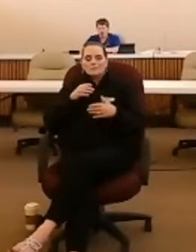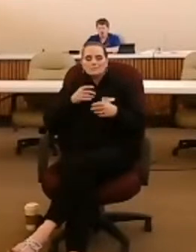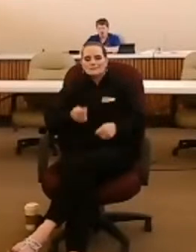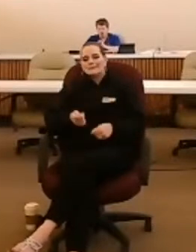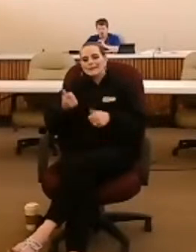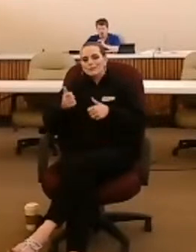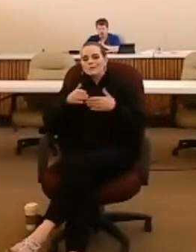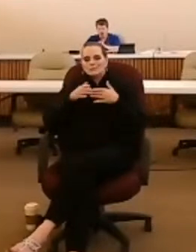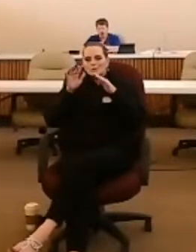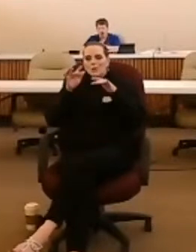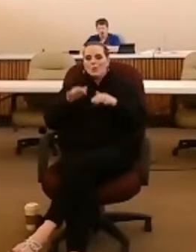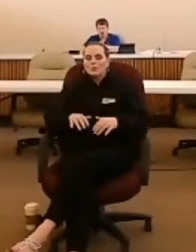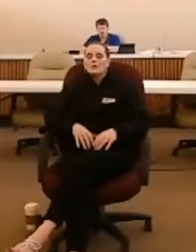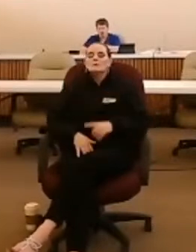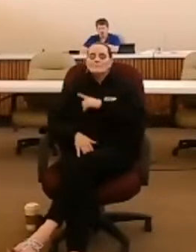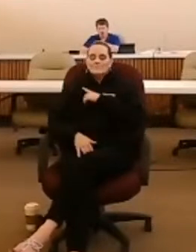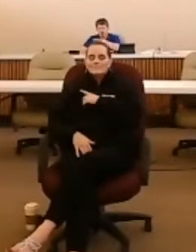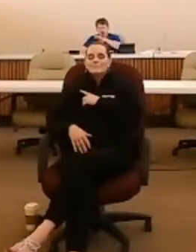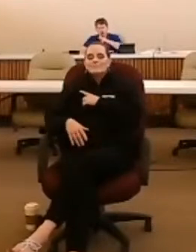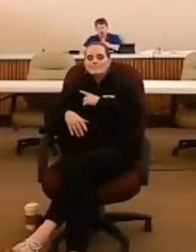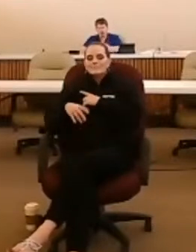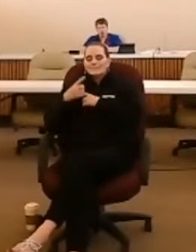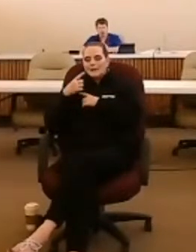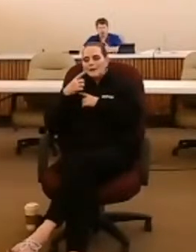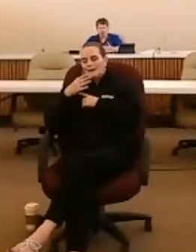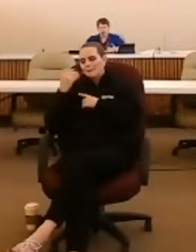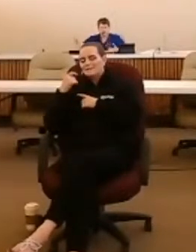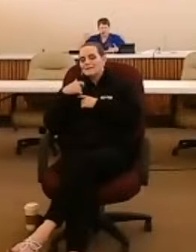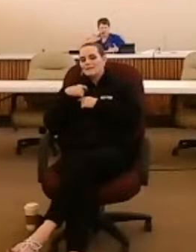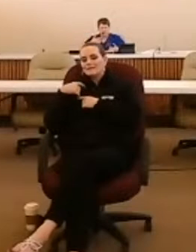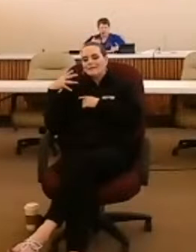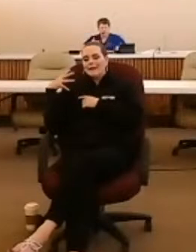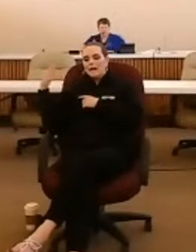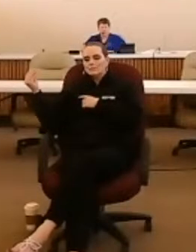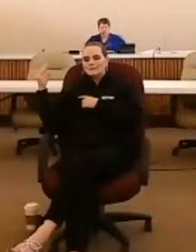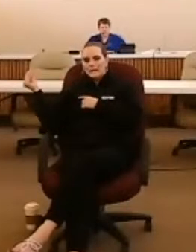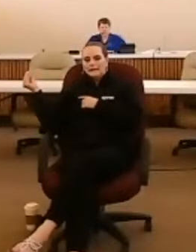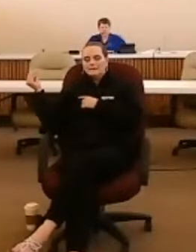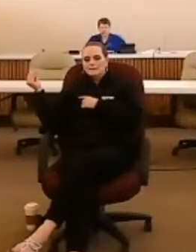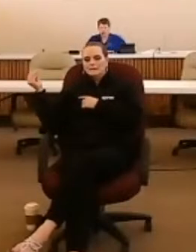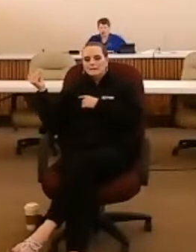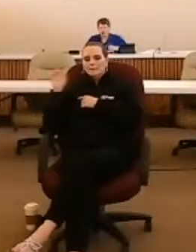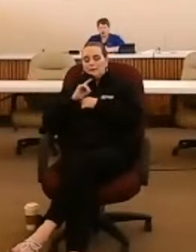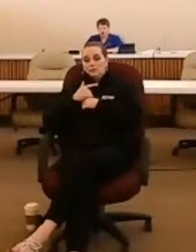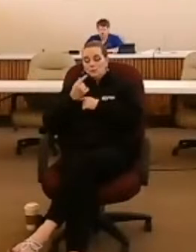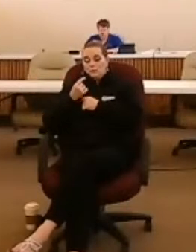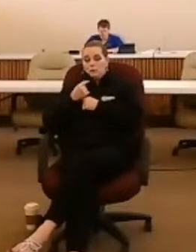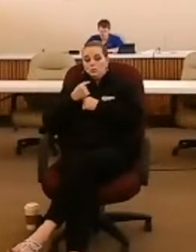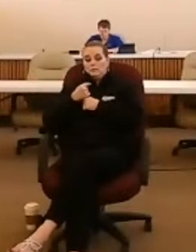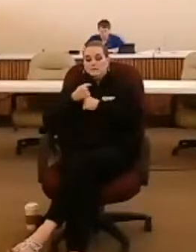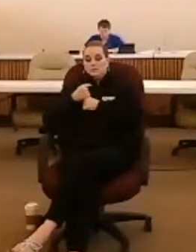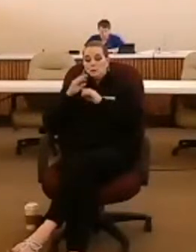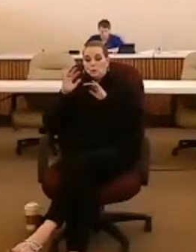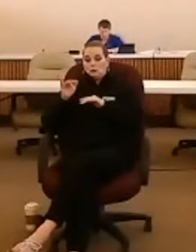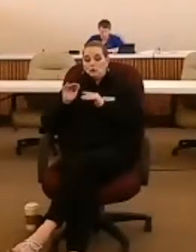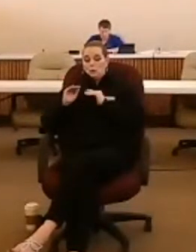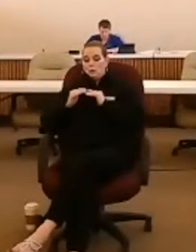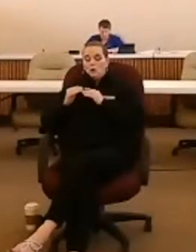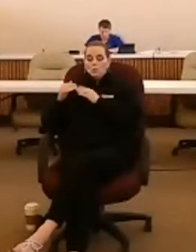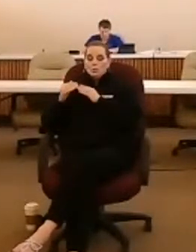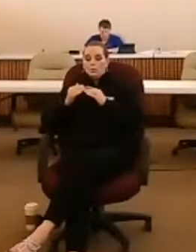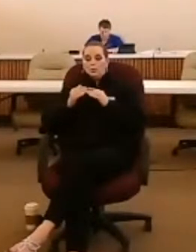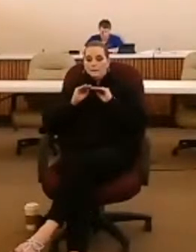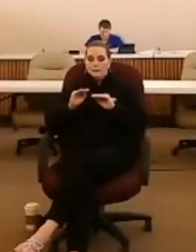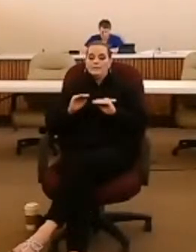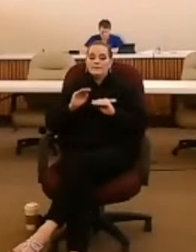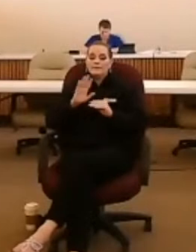it it? works Oh. better if it's on the outer ring because we push the snow to the inside. Mhm. Okay, So, okay, okay, thank you.